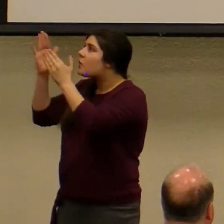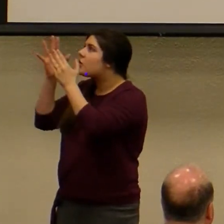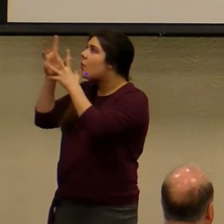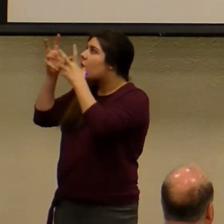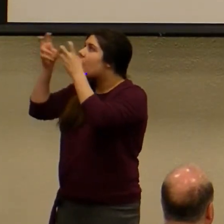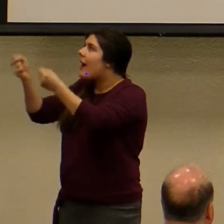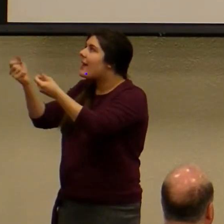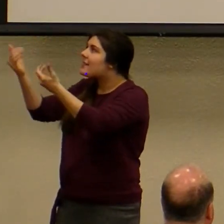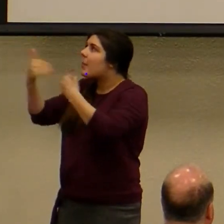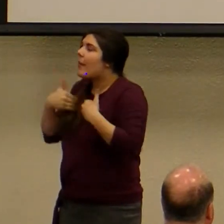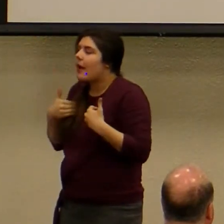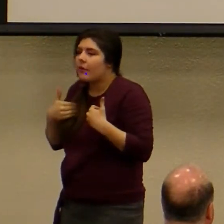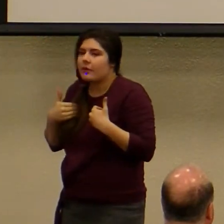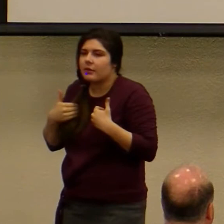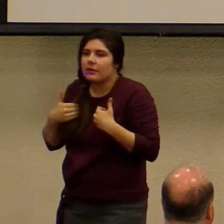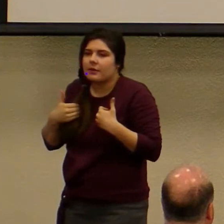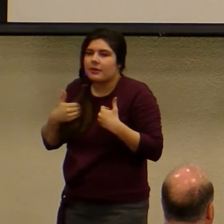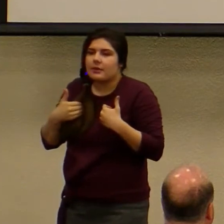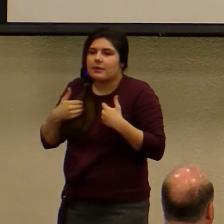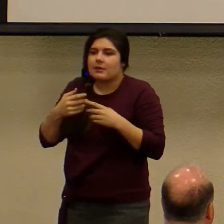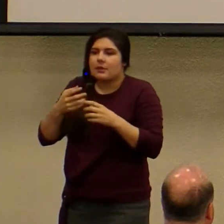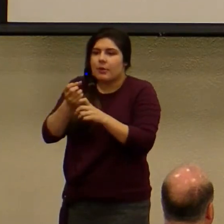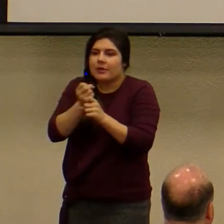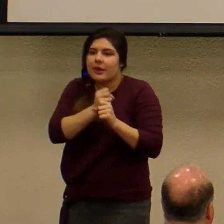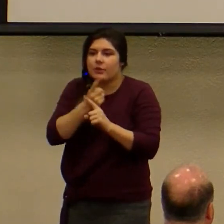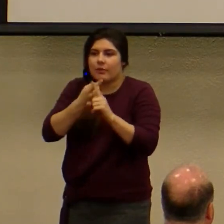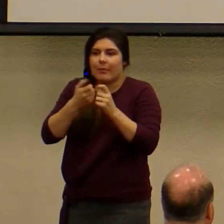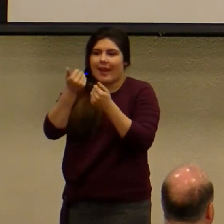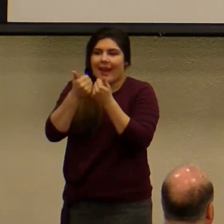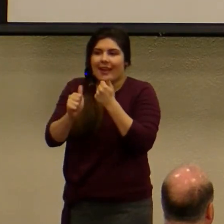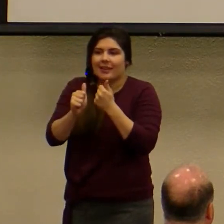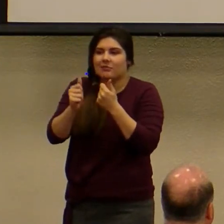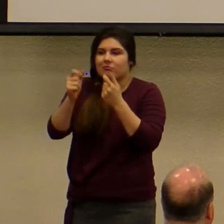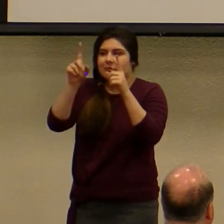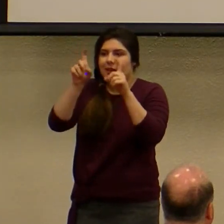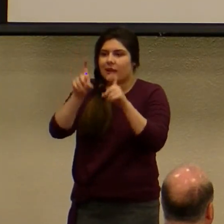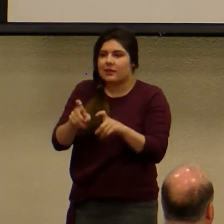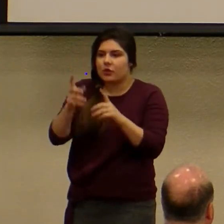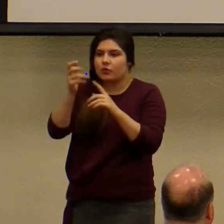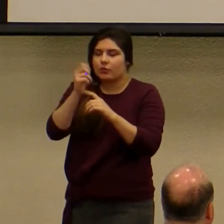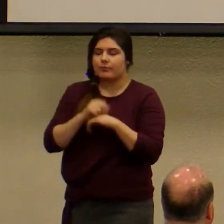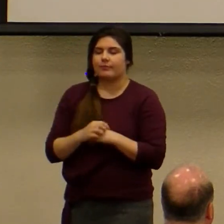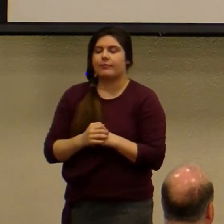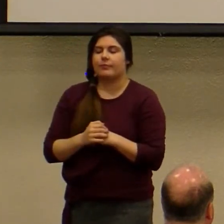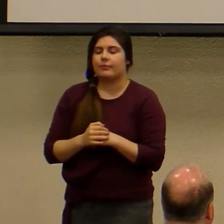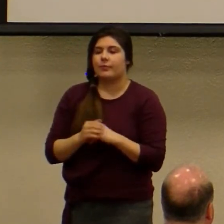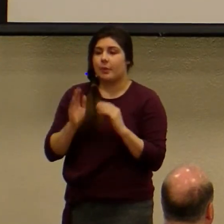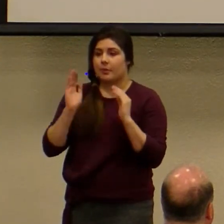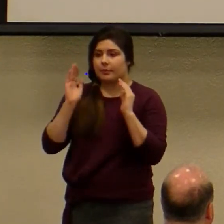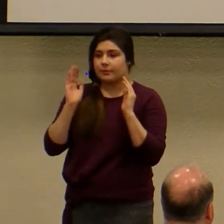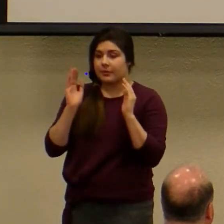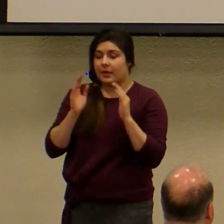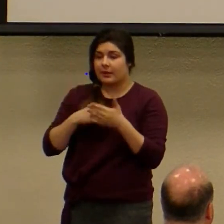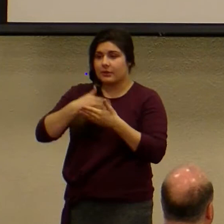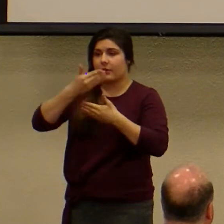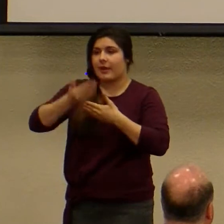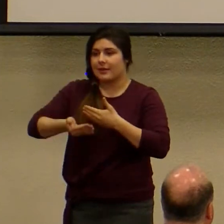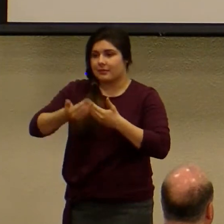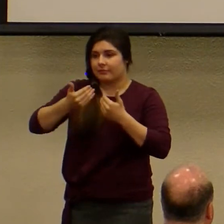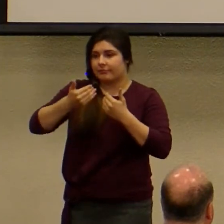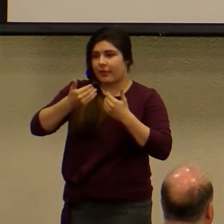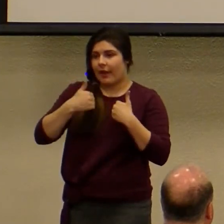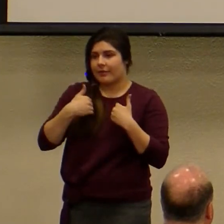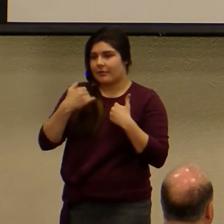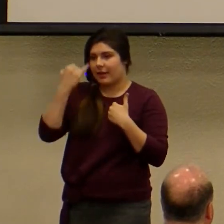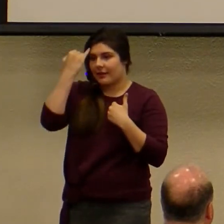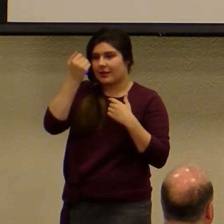to keep you in any trouble. Watch him pivot. He moves from this idea of suffering. And